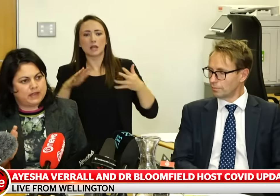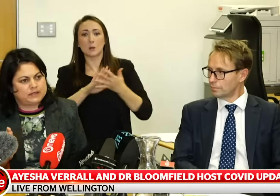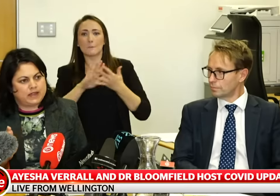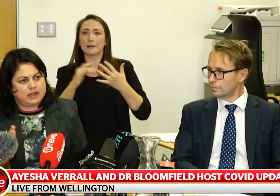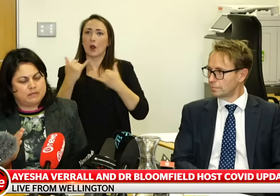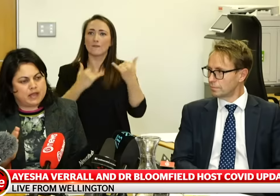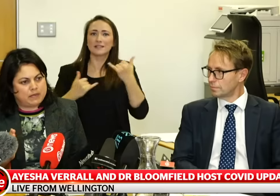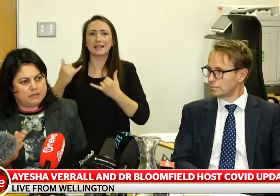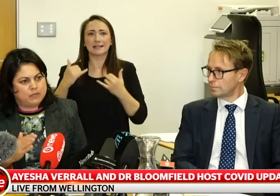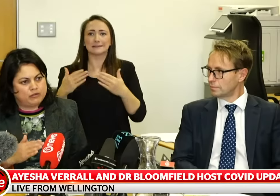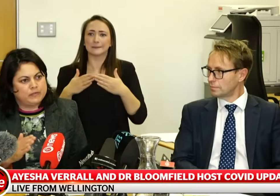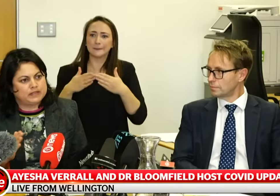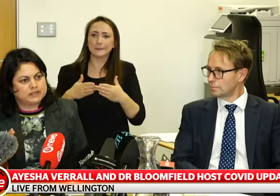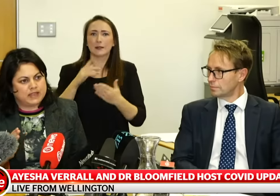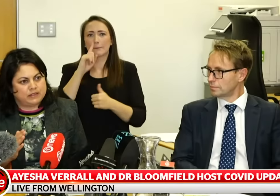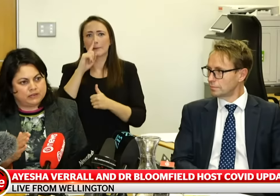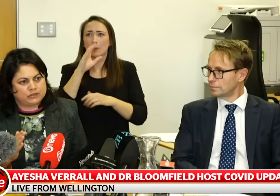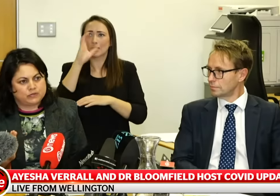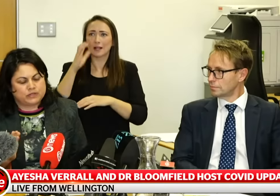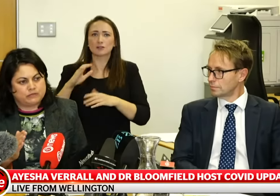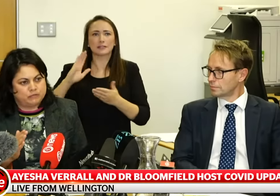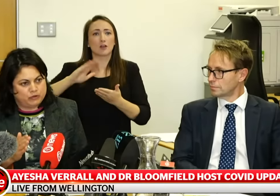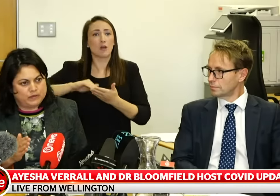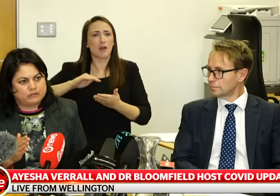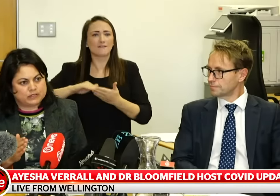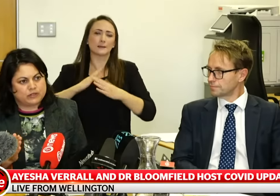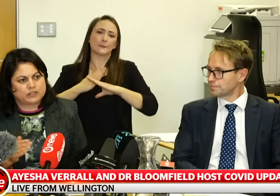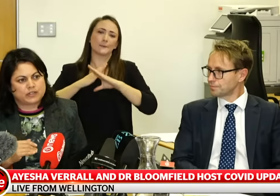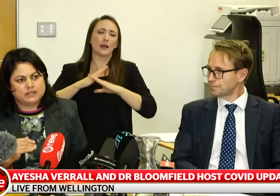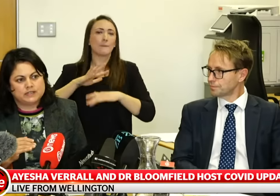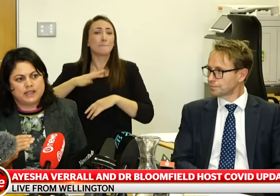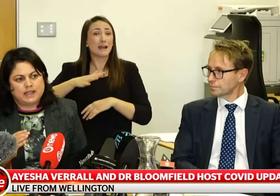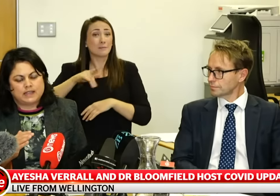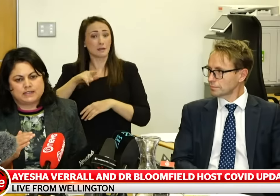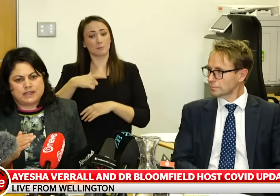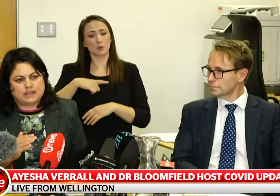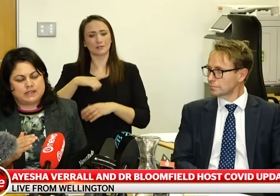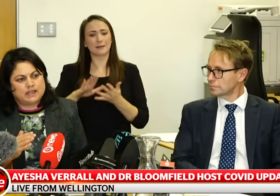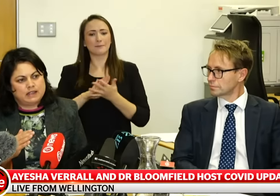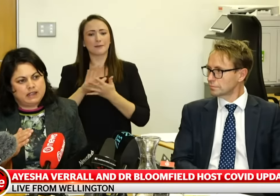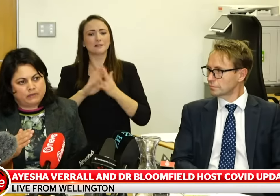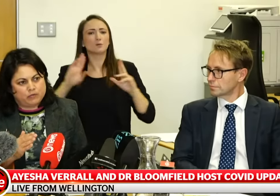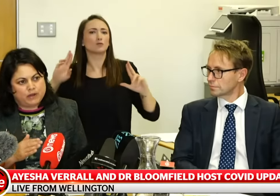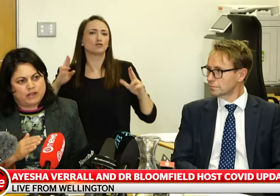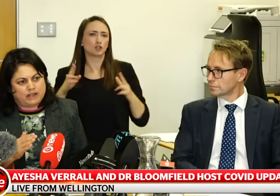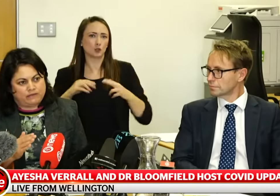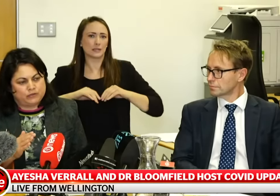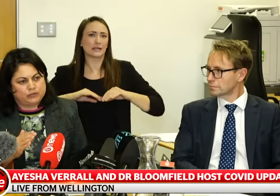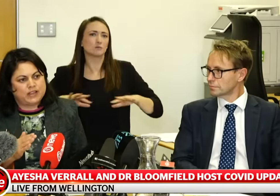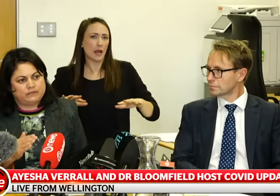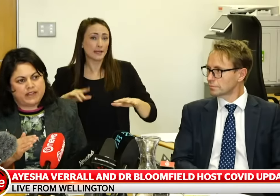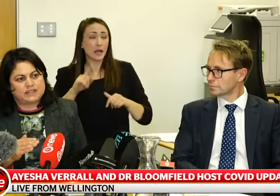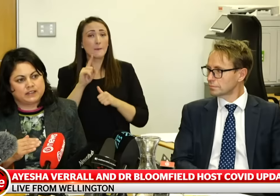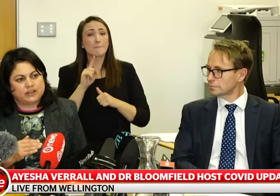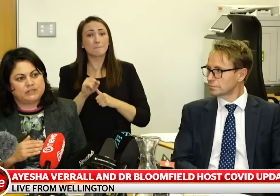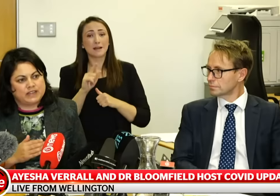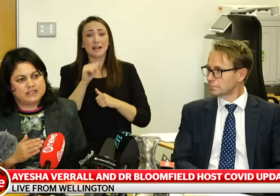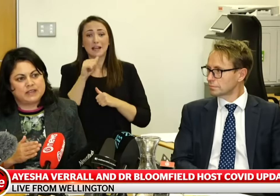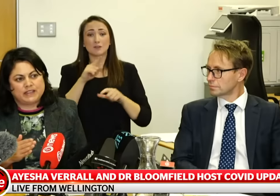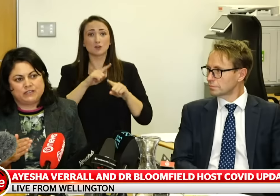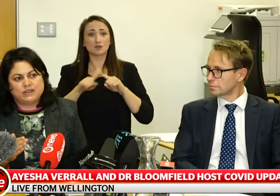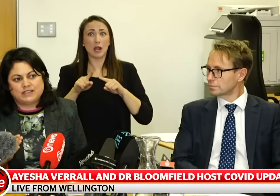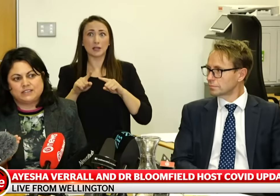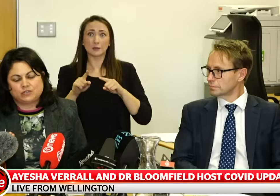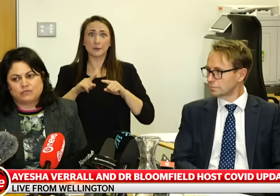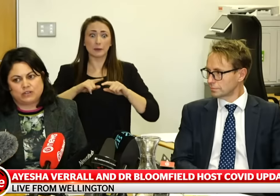point about movements and those sorts of movement restrictions is that if you're trying to flatten the curve, that